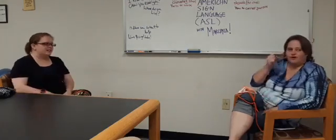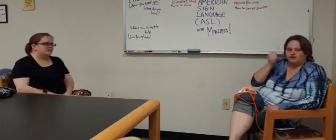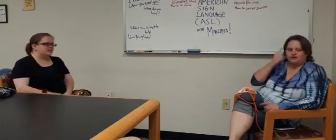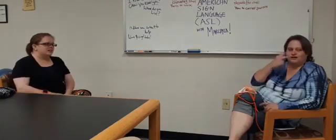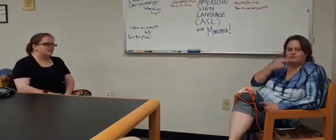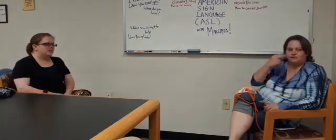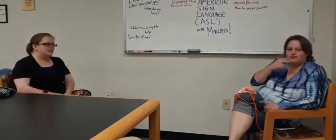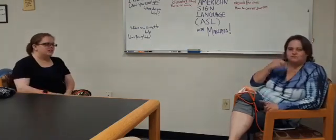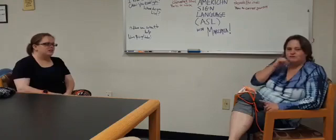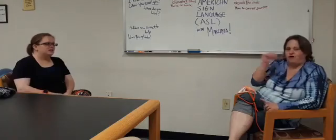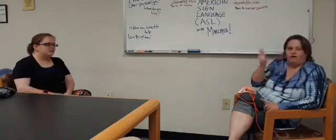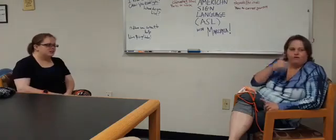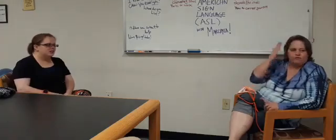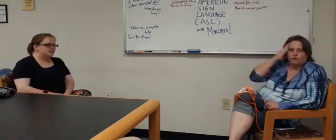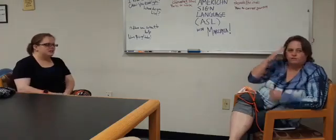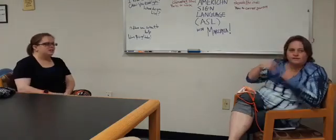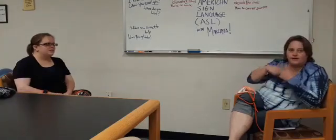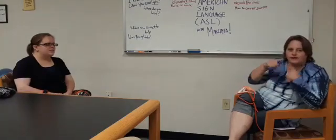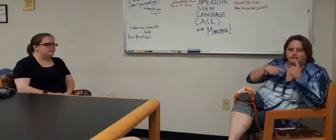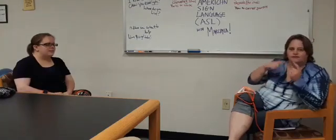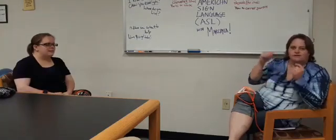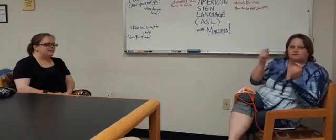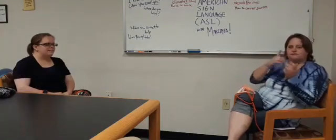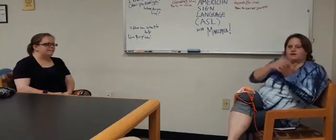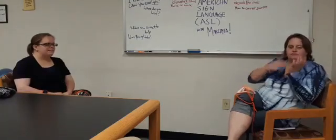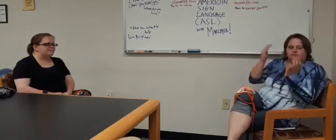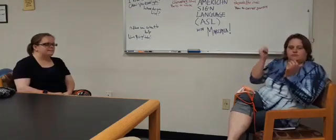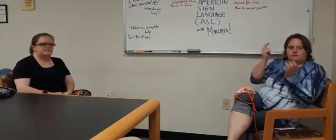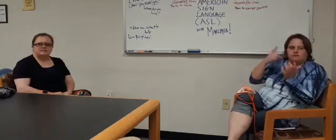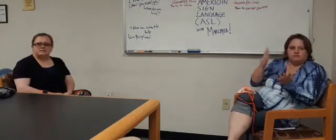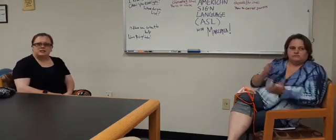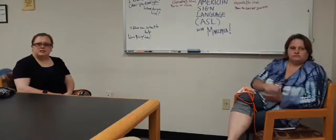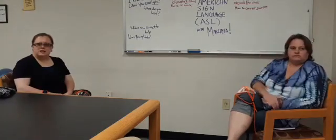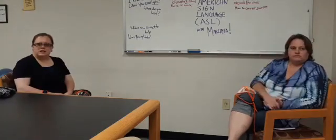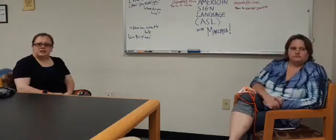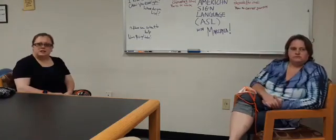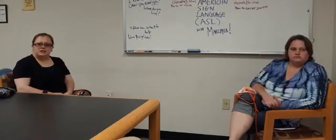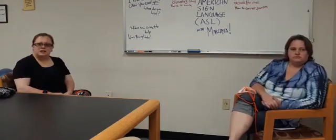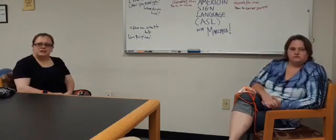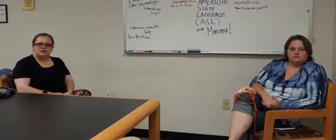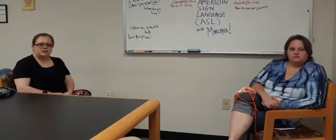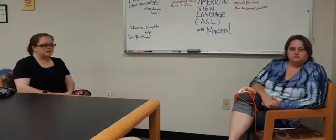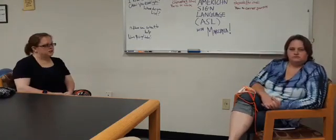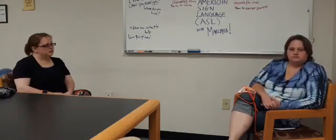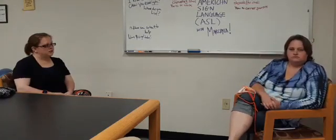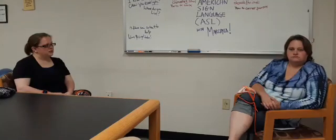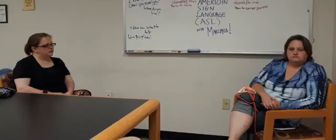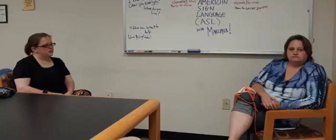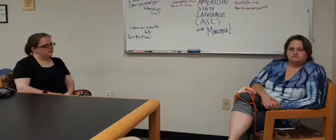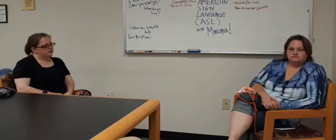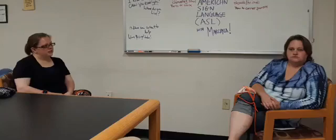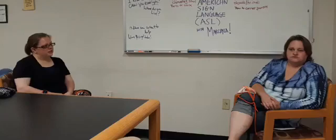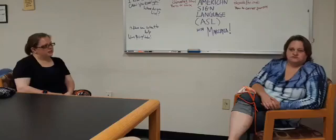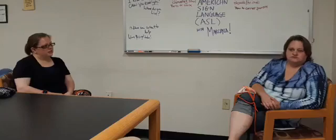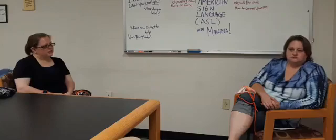understand really, not all know sign. When did you learn how to read lips? Like, how old were